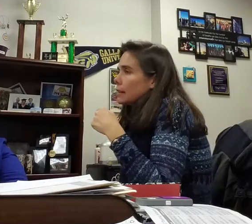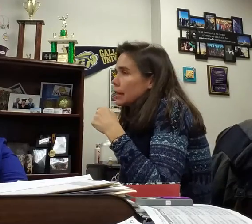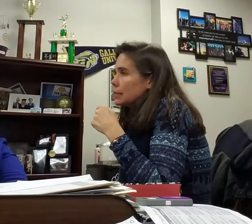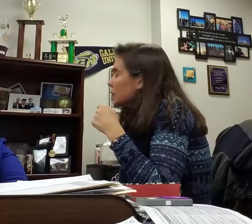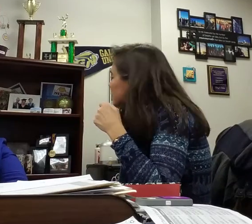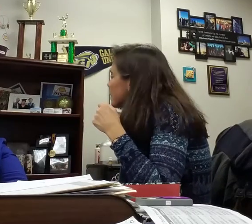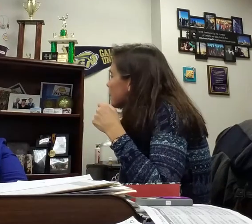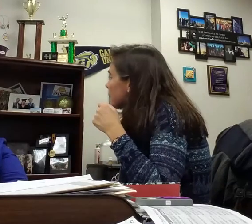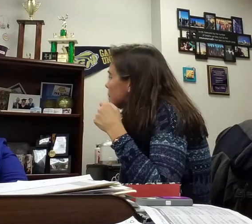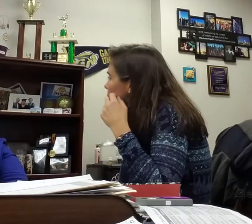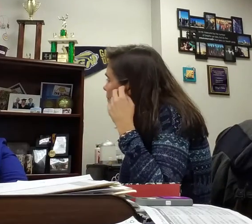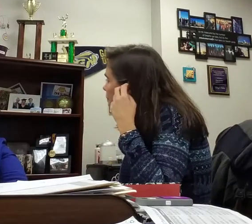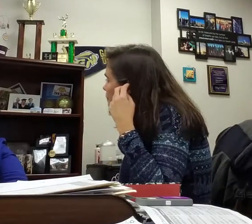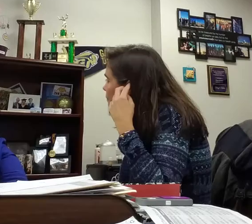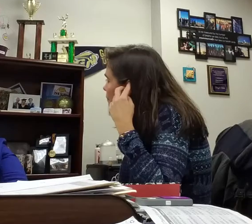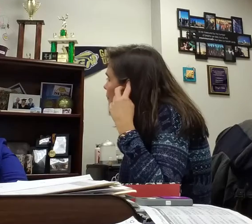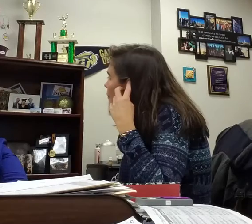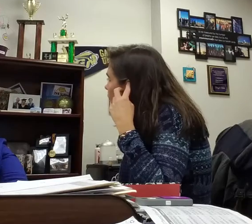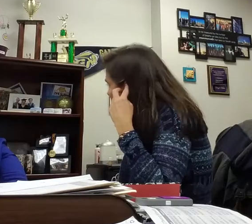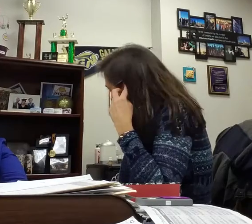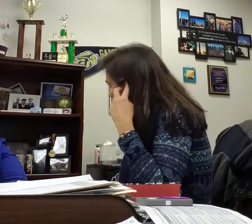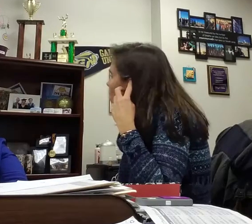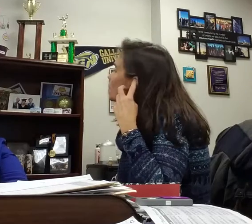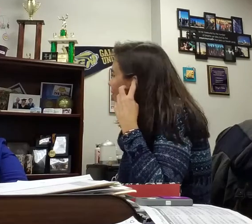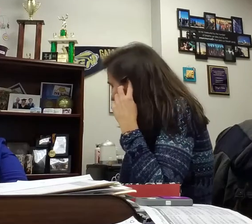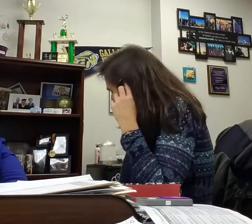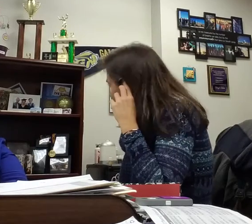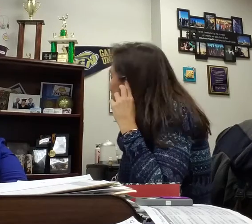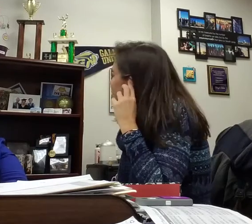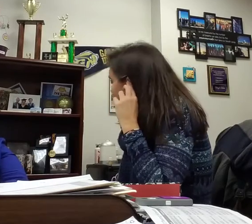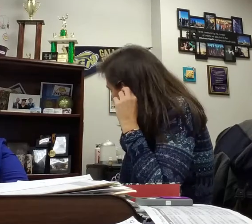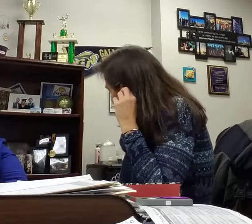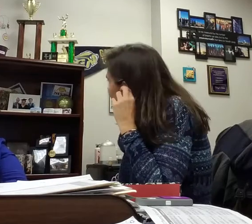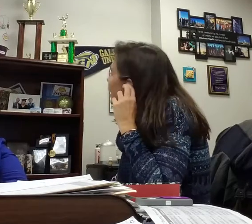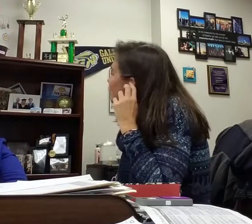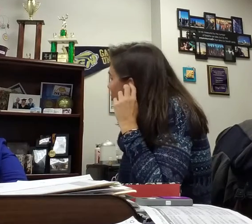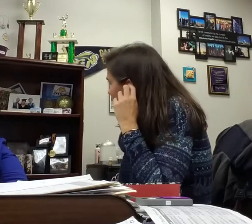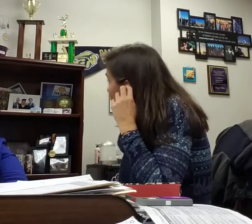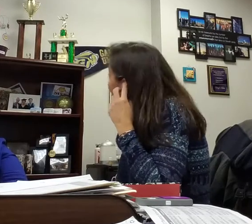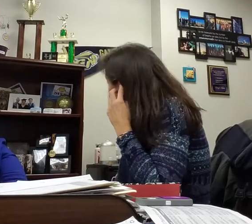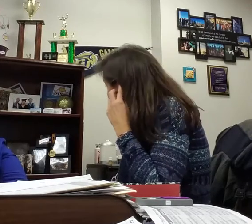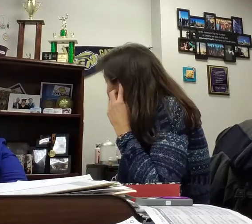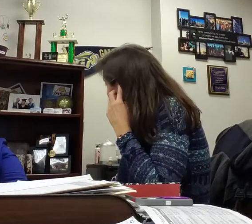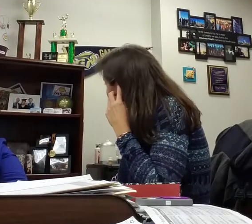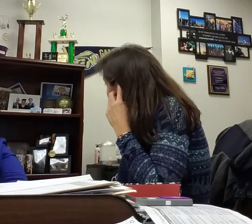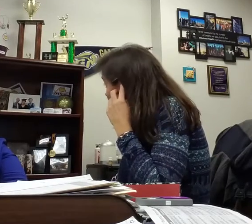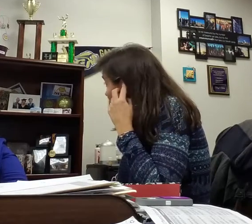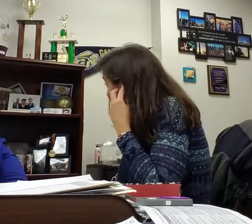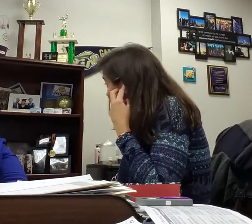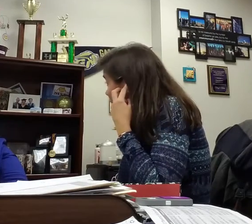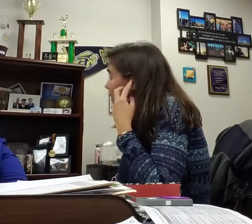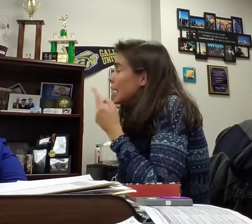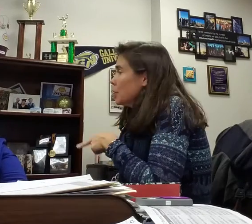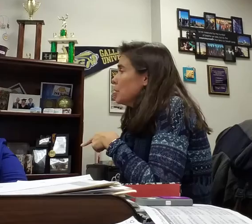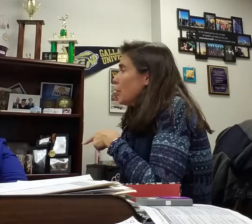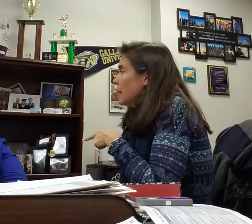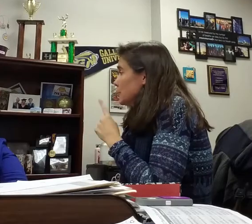thing. And from some of the questions, like DJ question, you can kind of see that they were picking it up. Right, exactly. Yeah, that's how you know. That's your